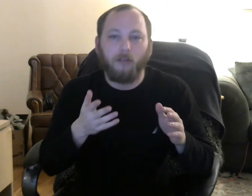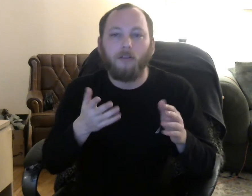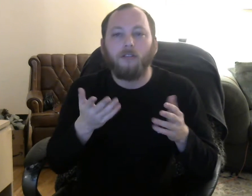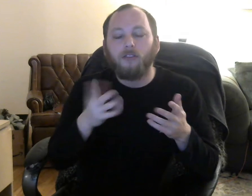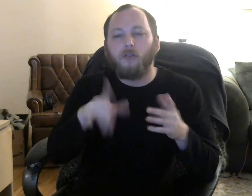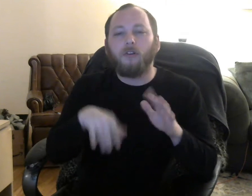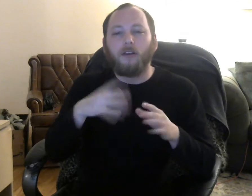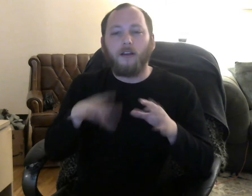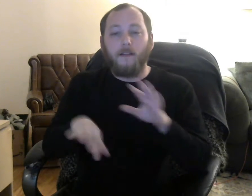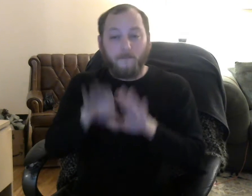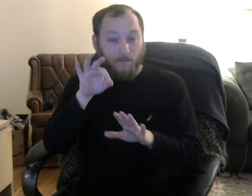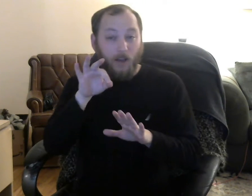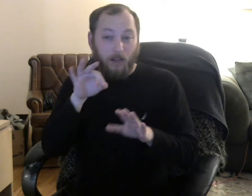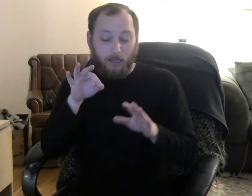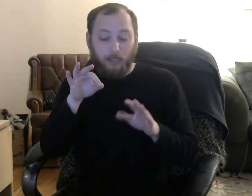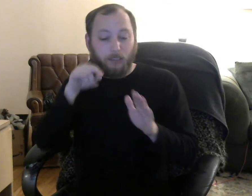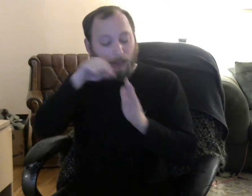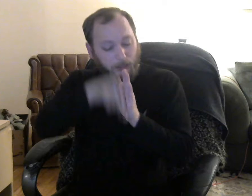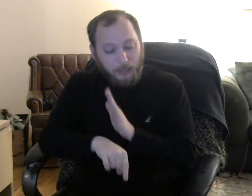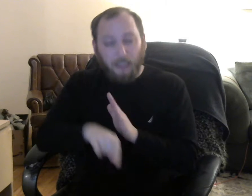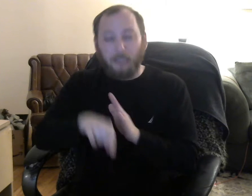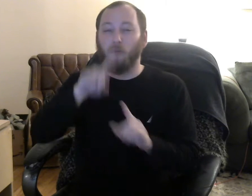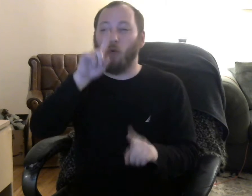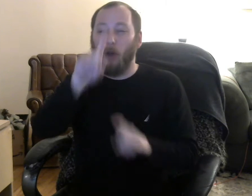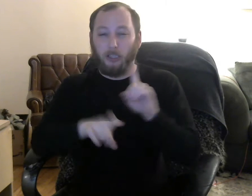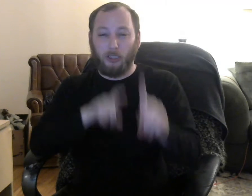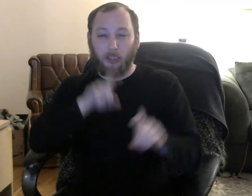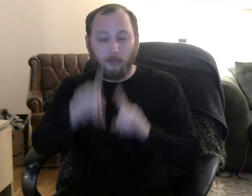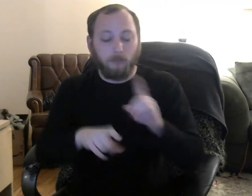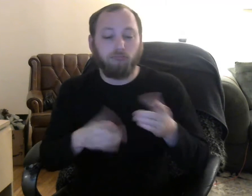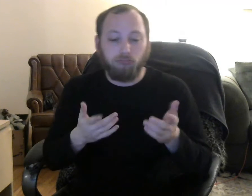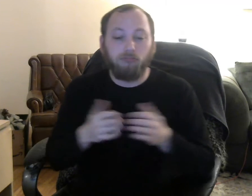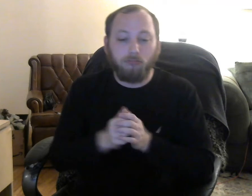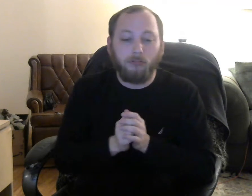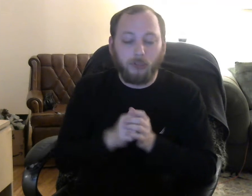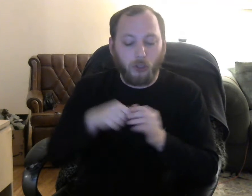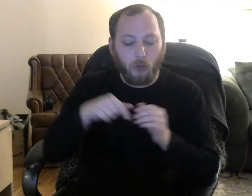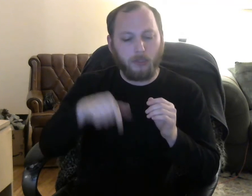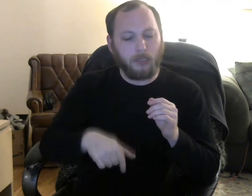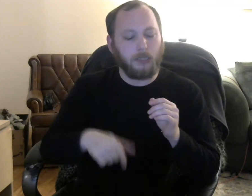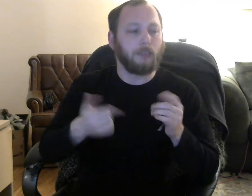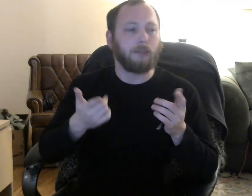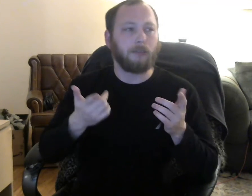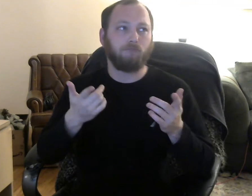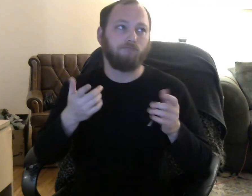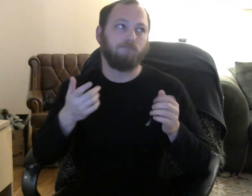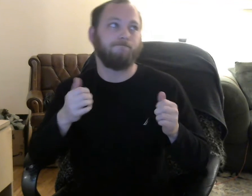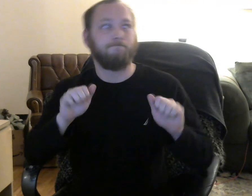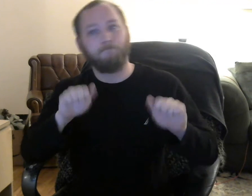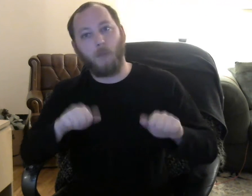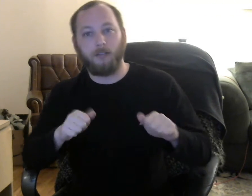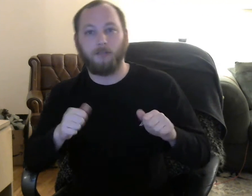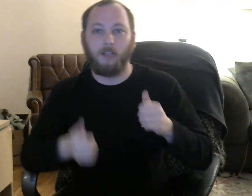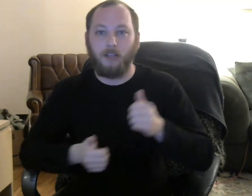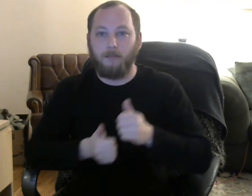So hopefully you enjoy this. Biology is one of the most, arguably, maybe the most fascinating subject of all. I don't want to offend the chemists and the physicists out there. I